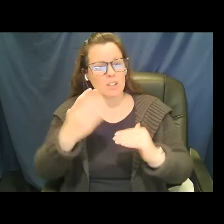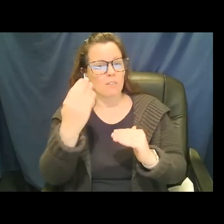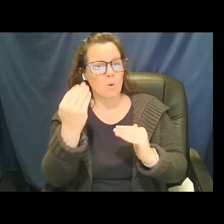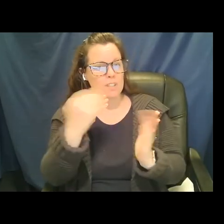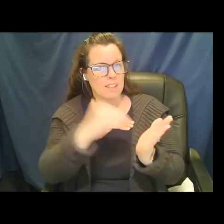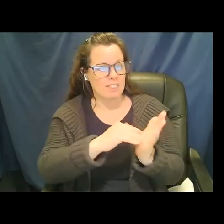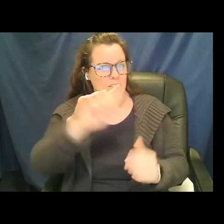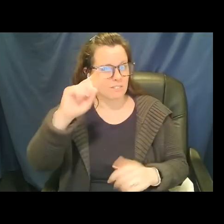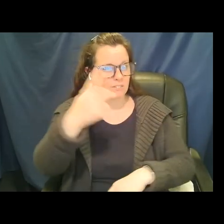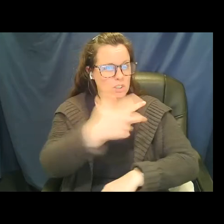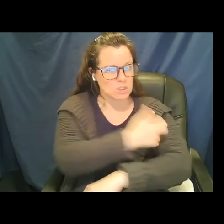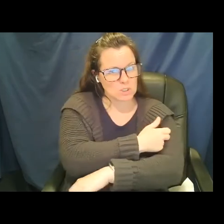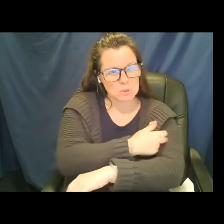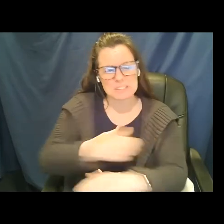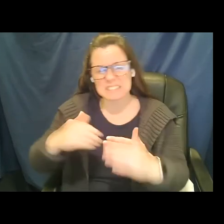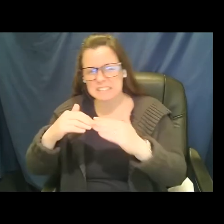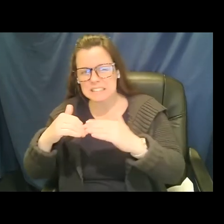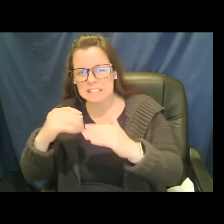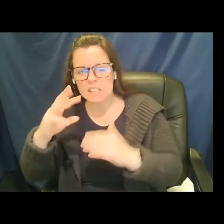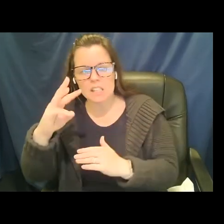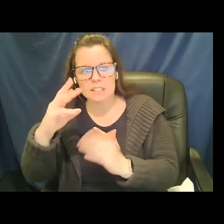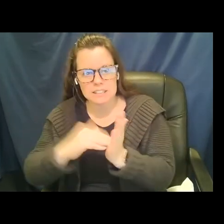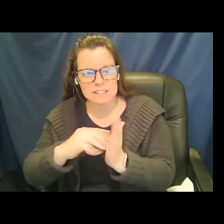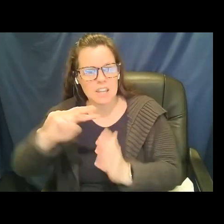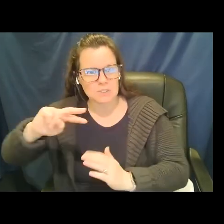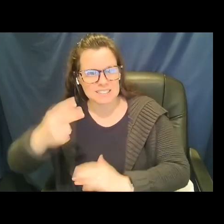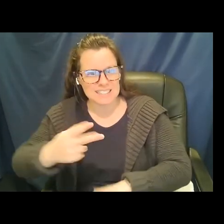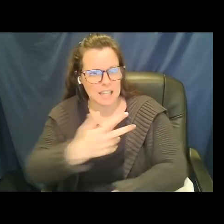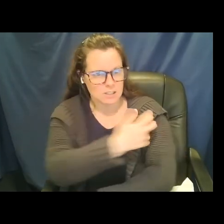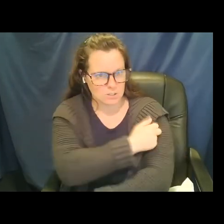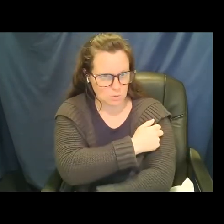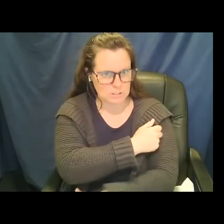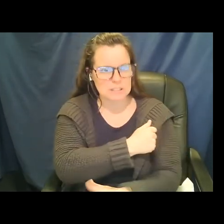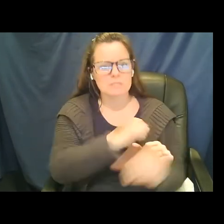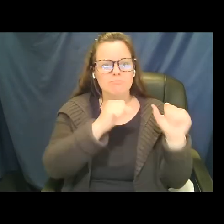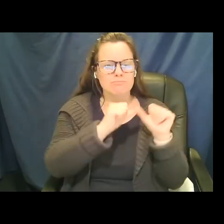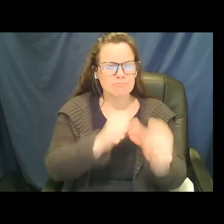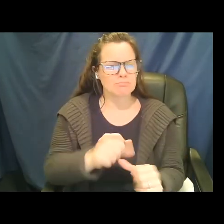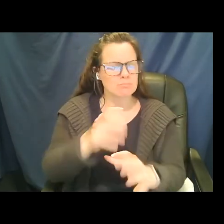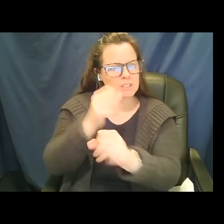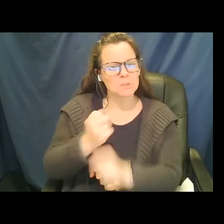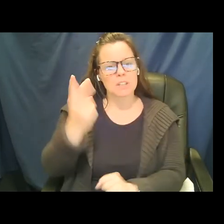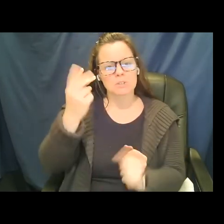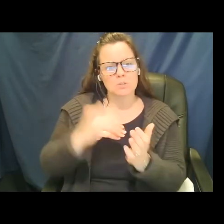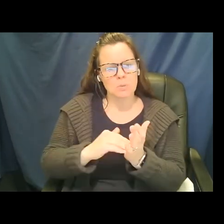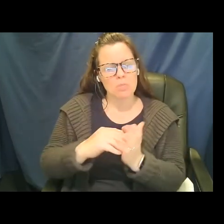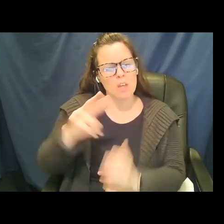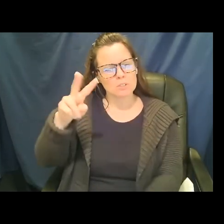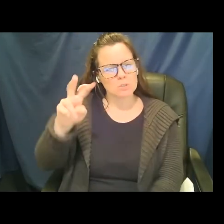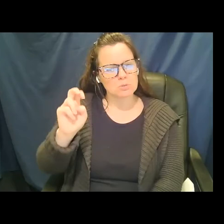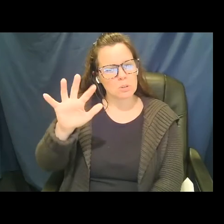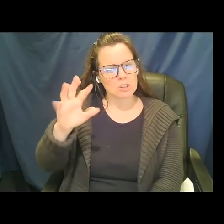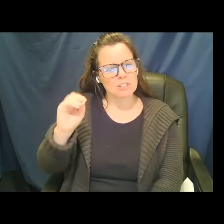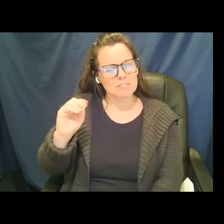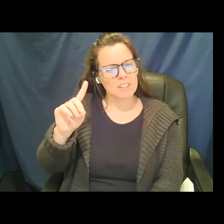doses and just under 6,000 second doses. We continue to receive 2,250 doses